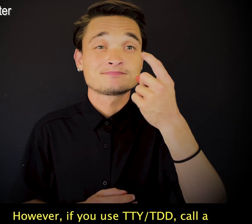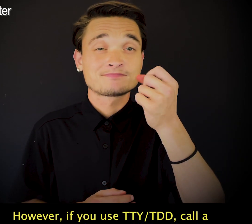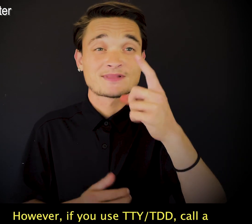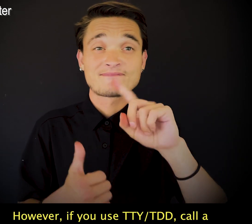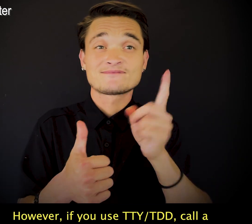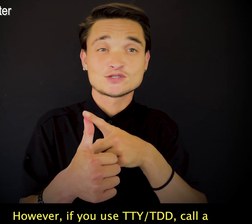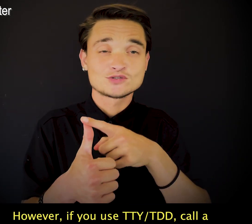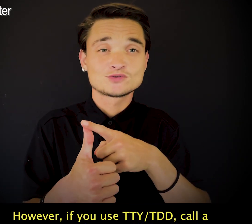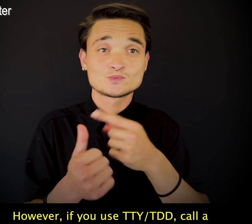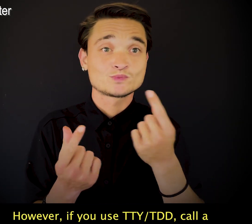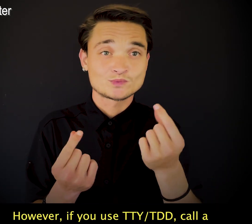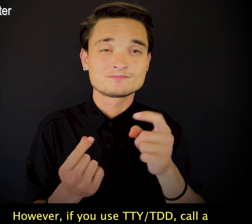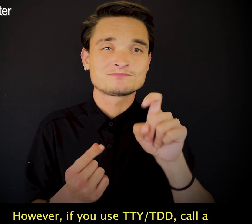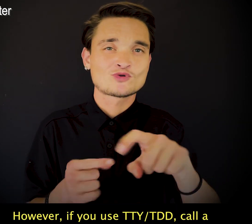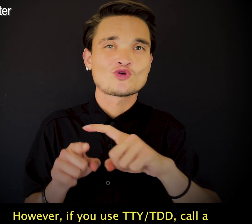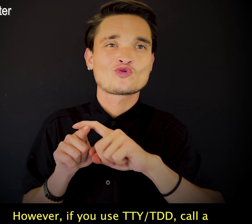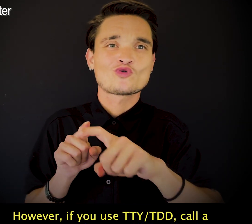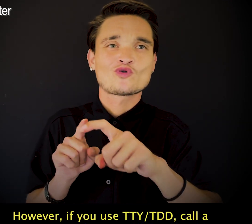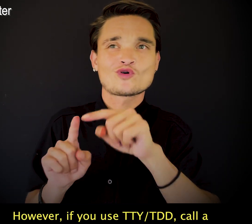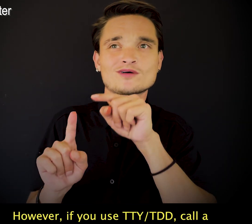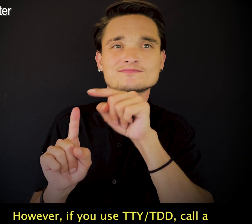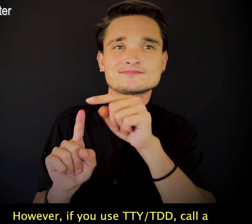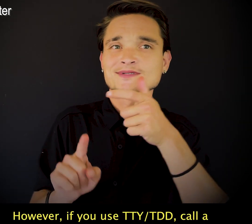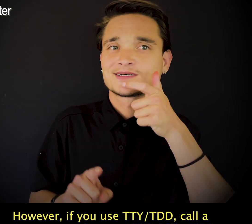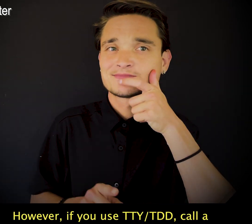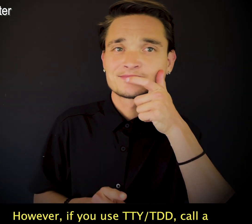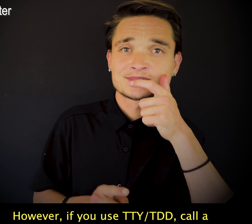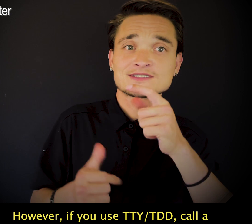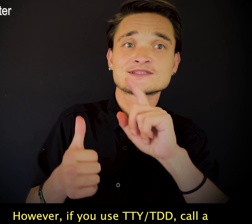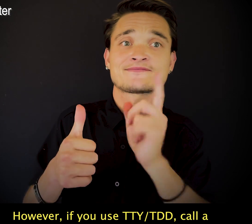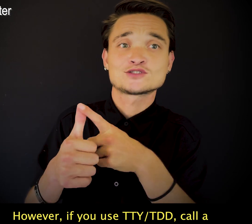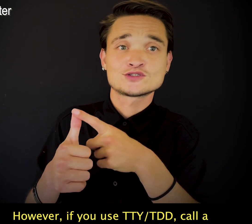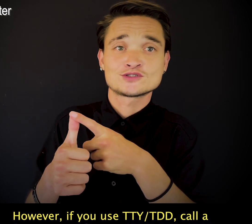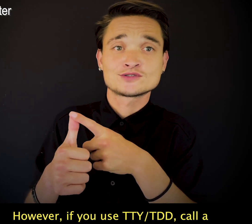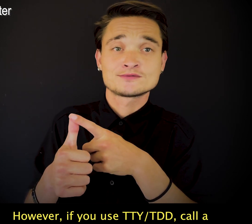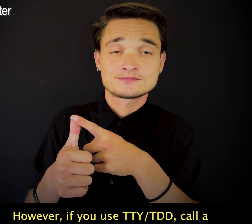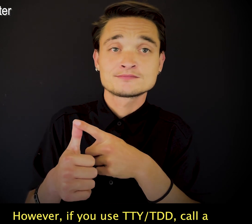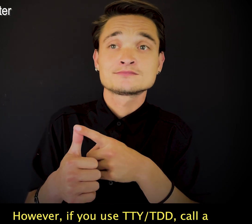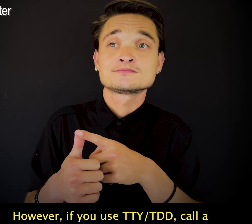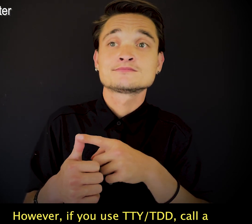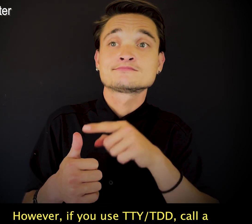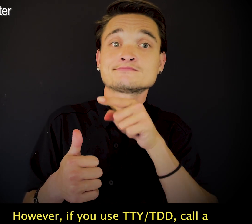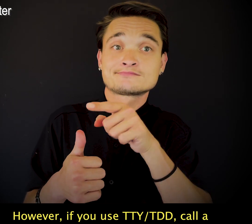However, if you use TTY or TDD, call a relay operator first at